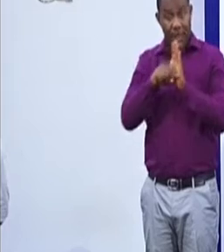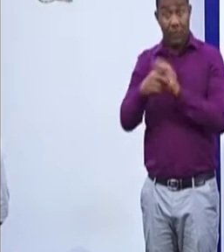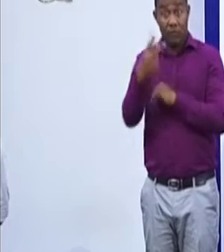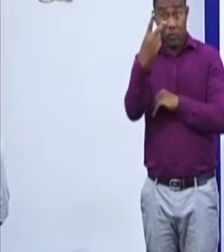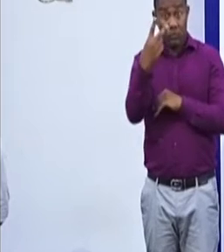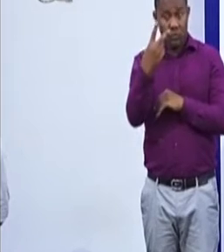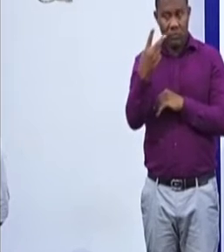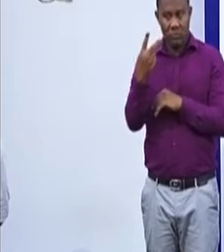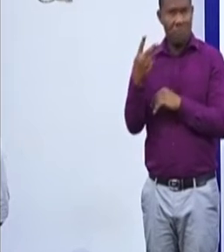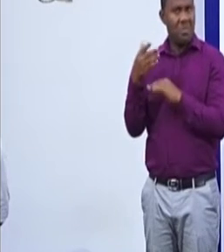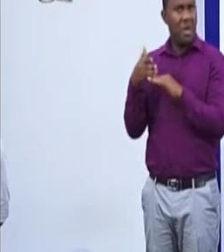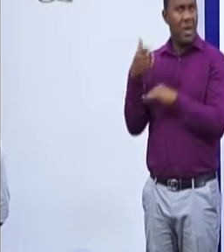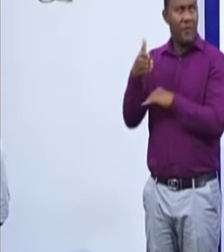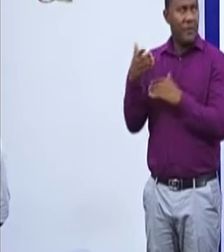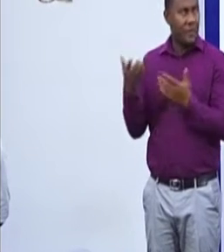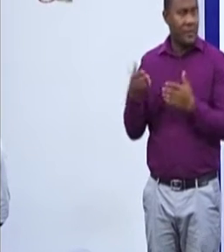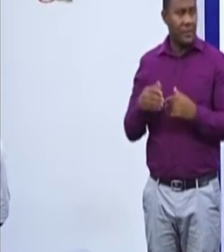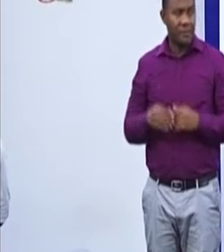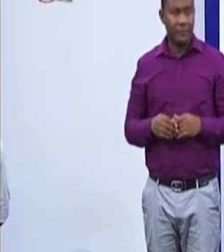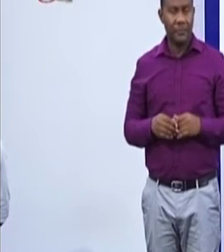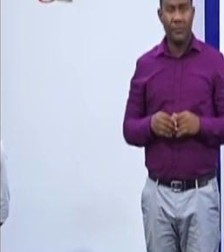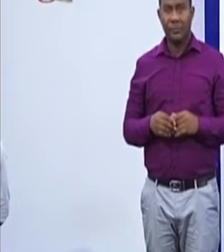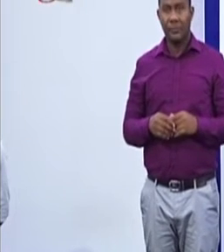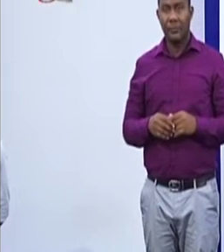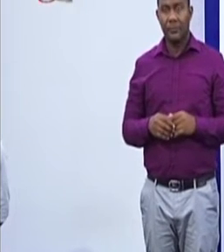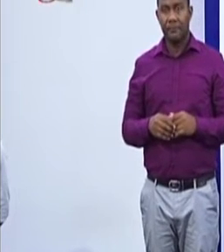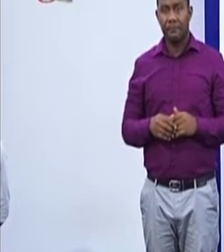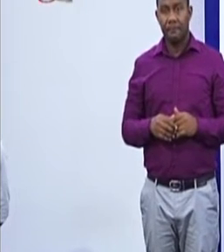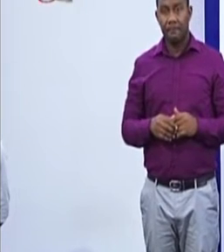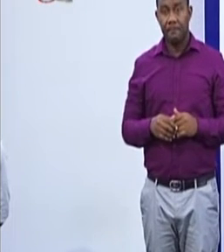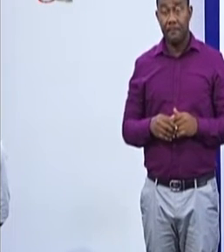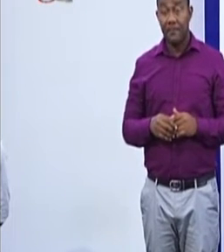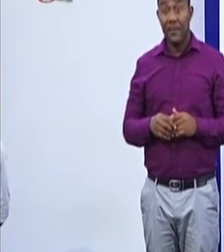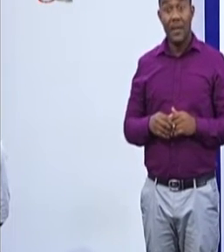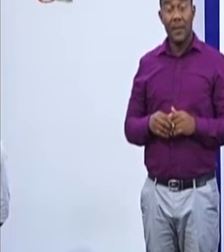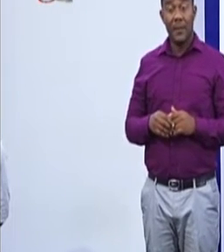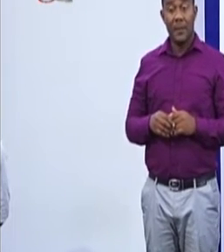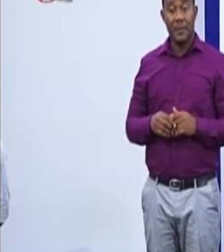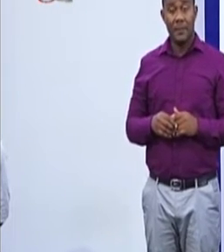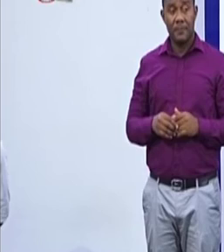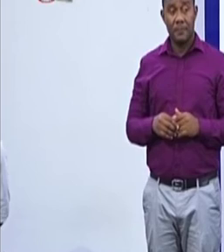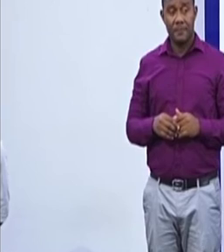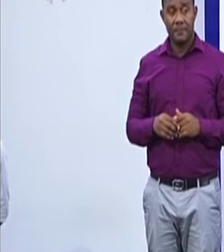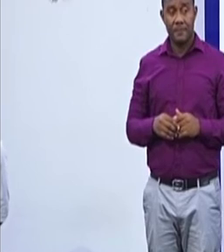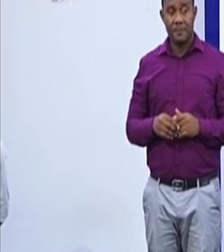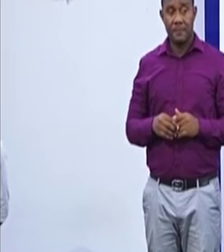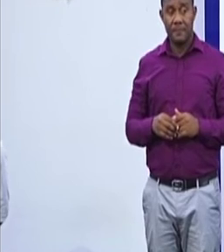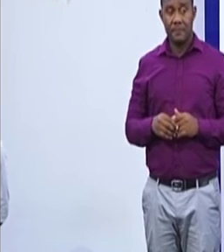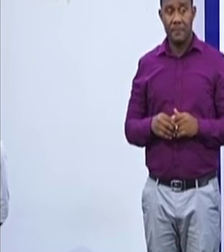2 negatives after treatment. Okay. So